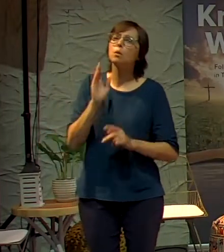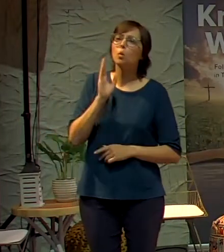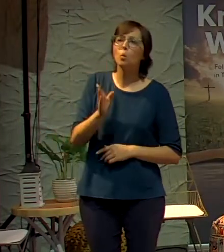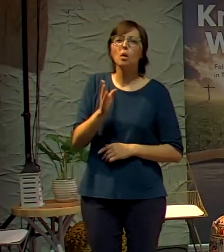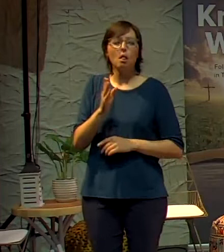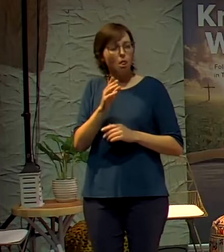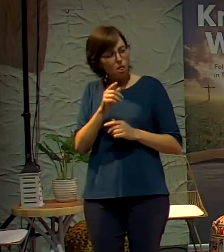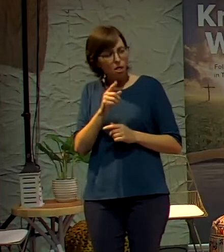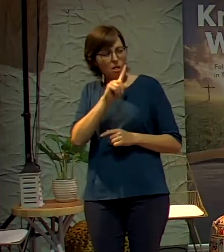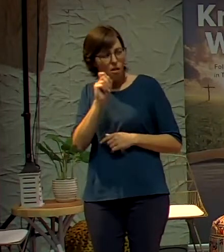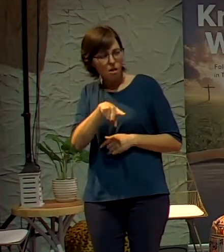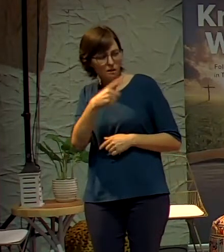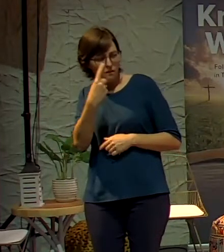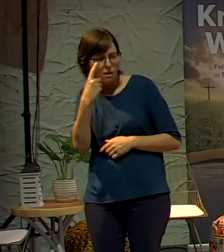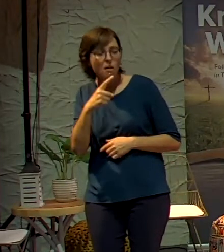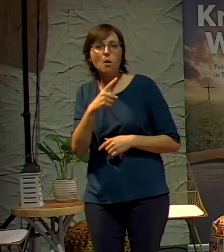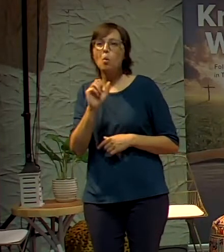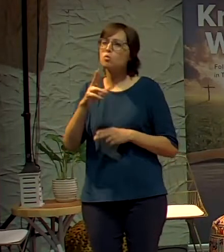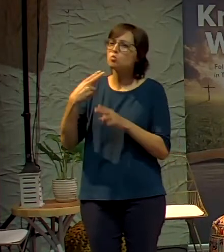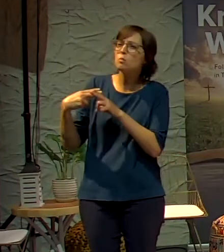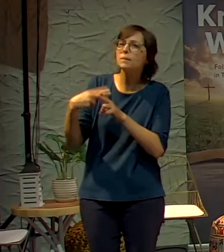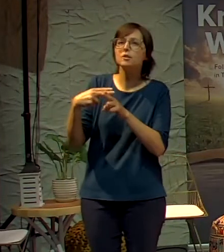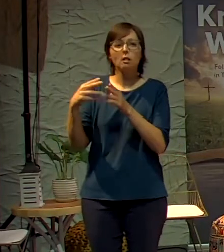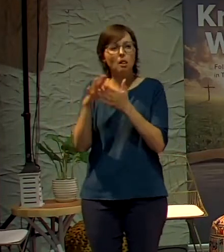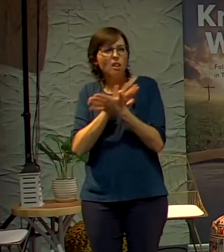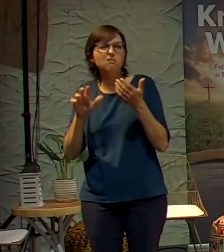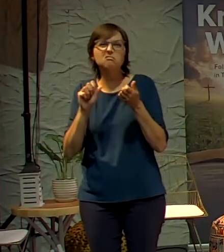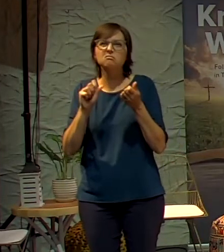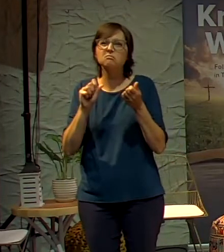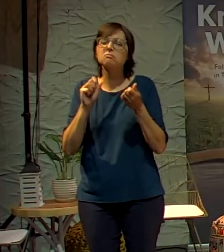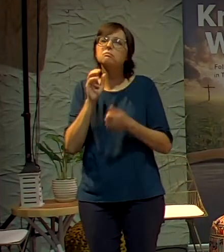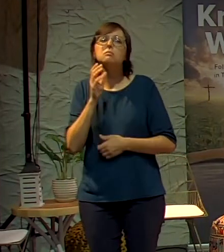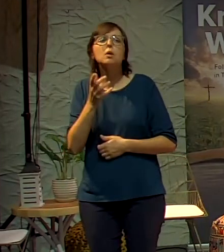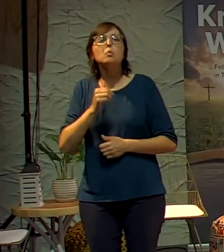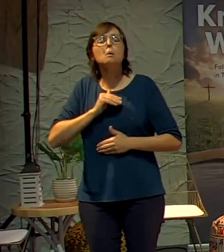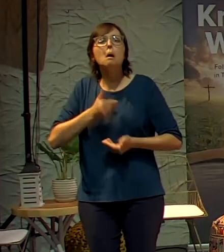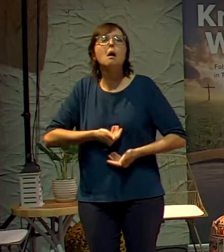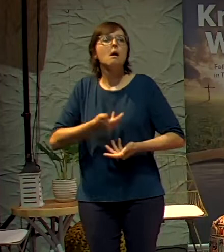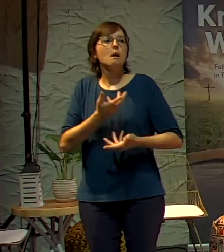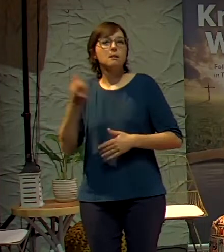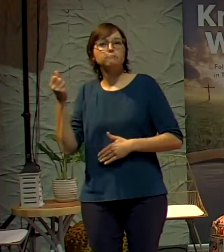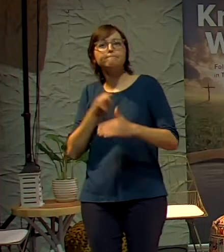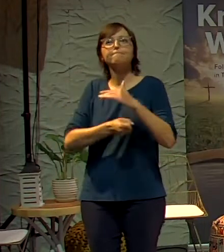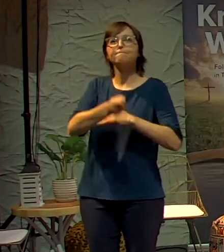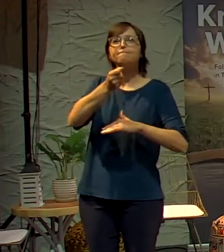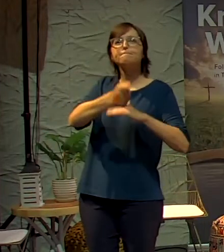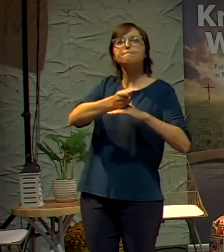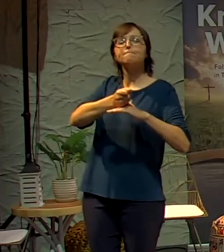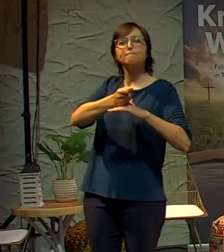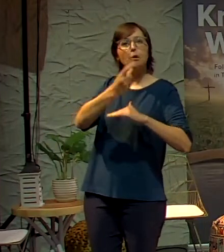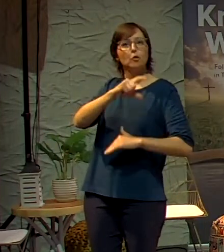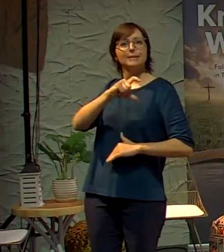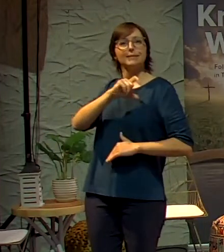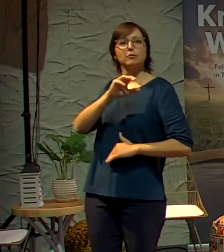will smear your reputation just because you believe in me. Don't be upset when they haul you before the civil authorities without knowing